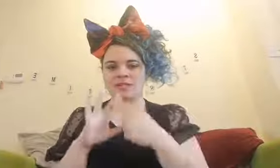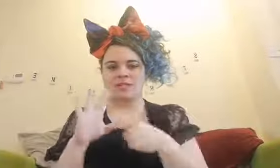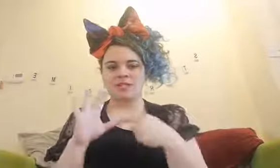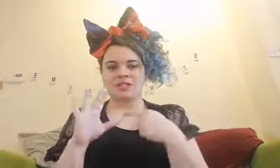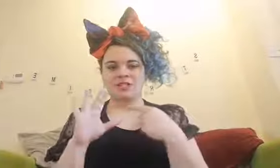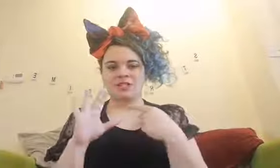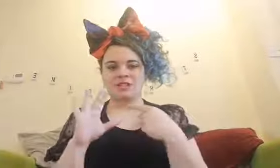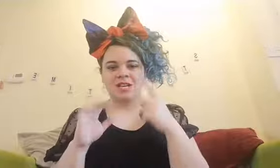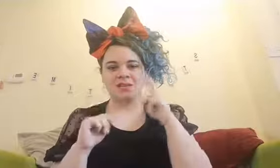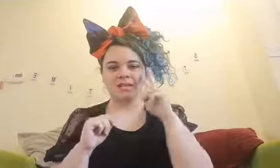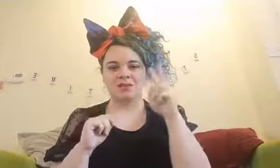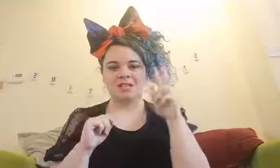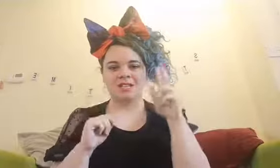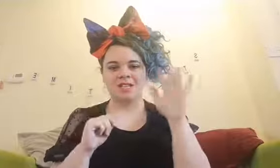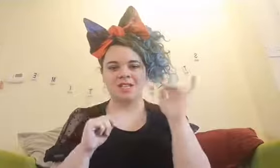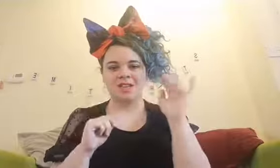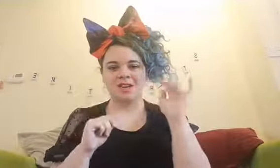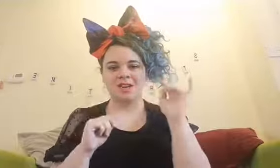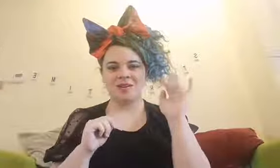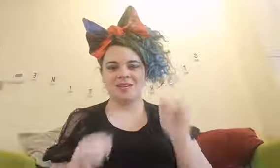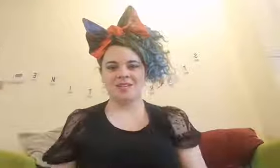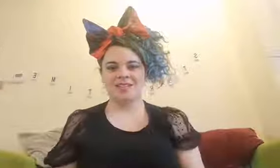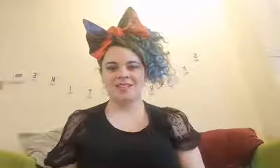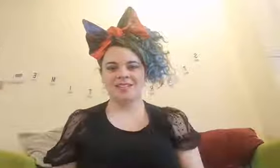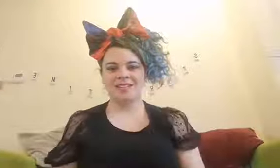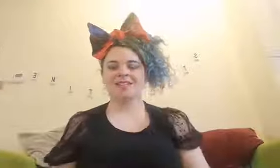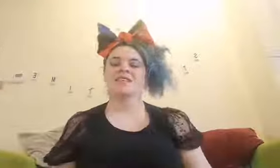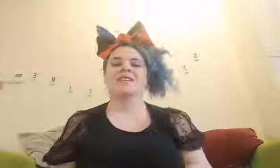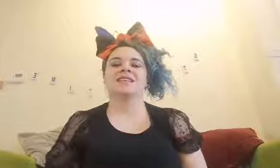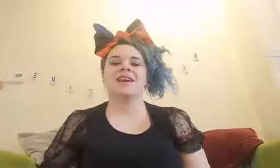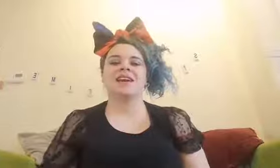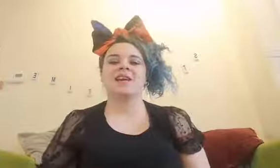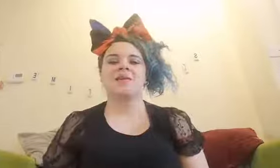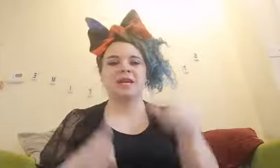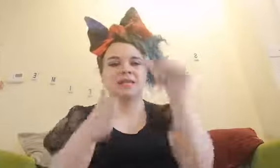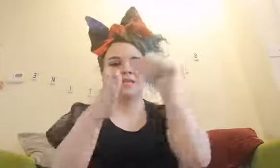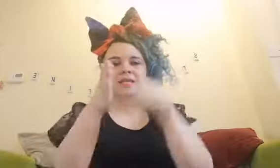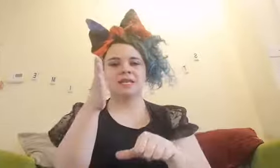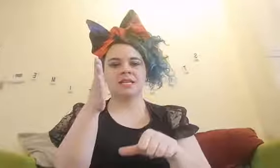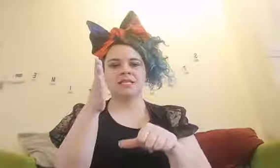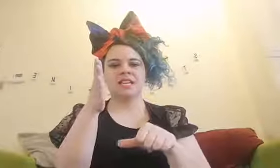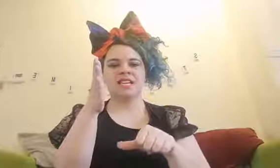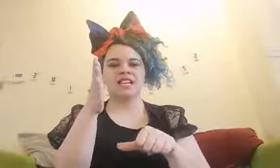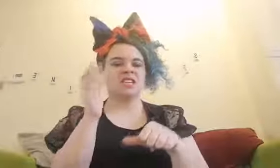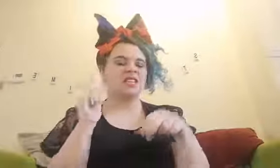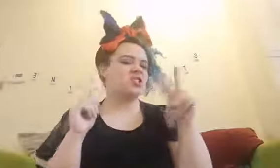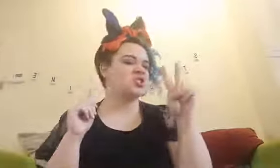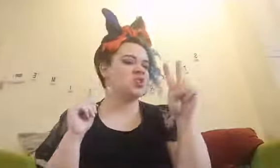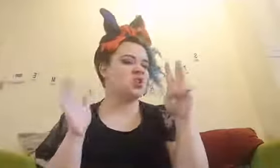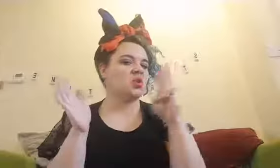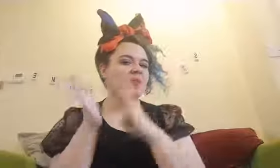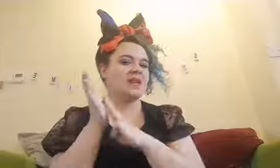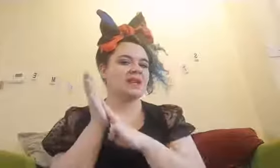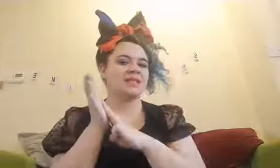see Jamie is watching. Hello. Okay, we're gonna start in 2 minutes.